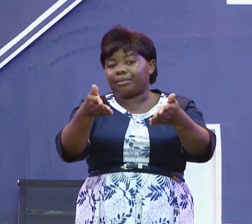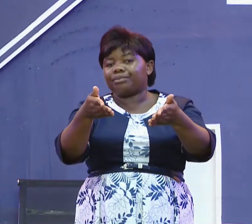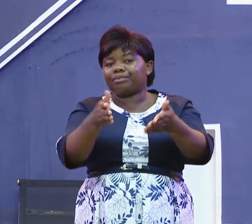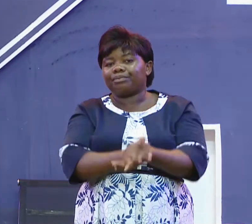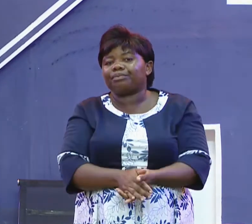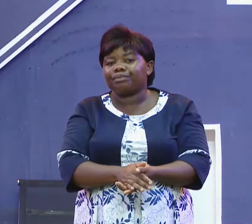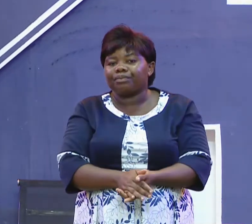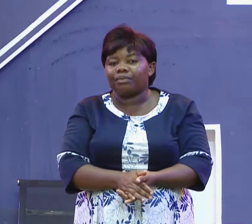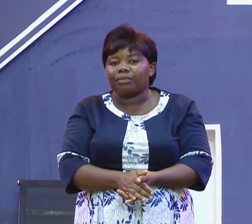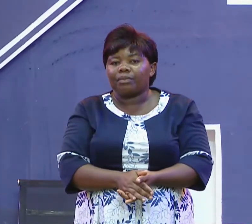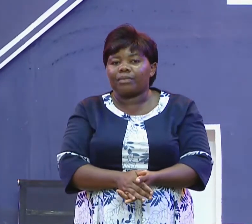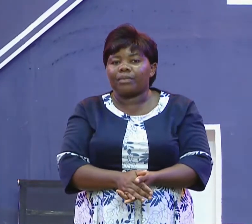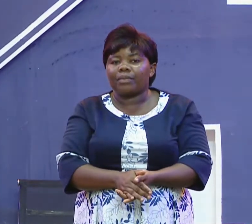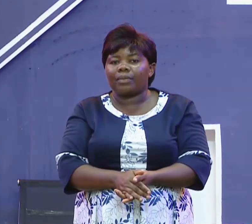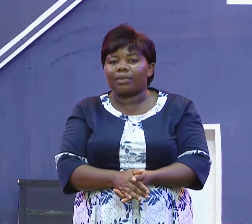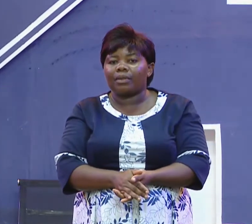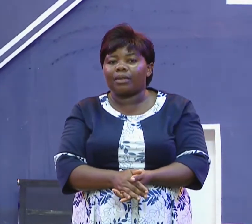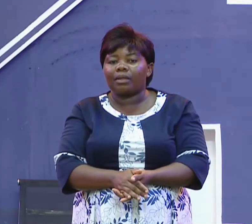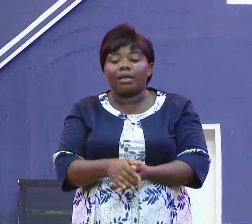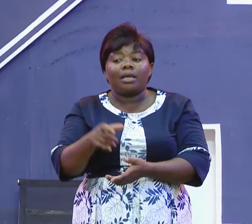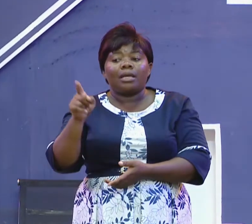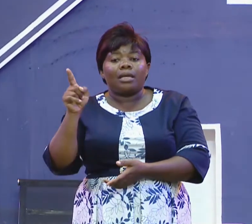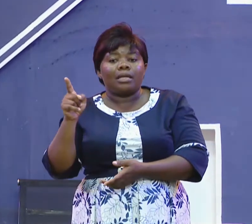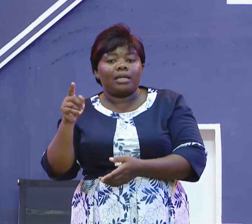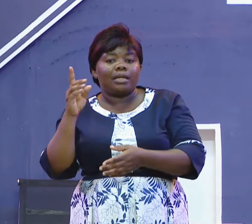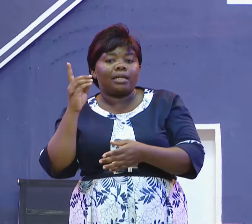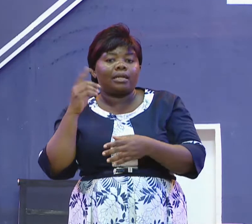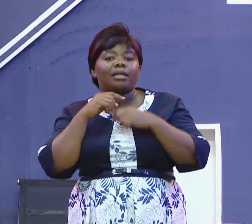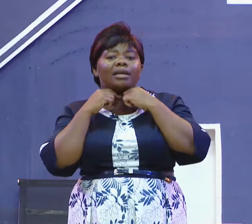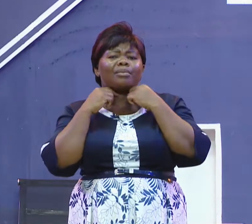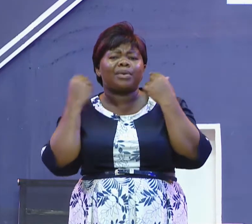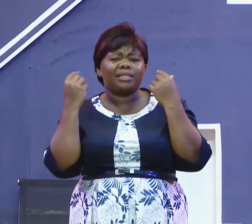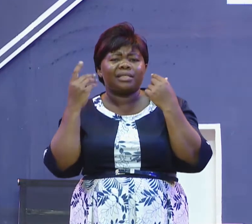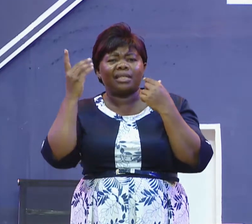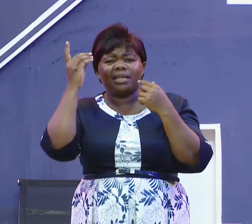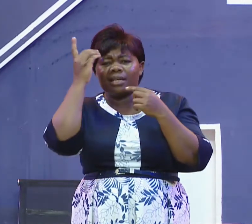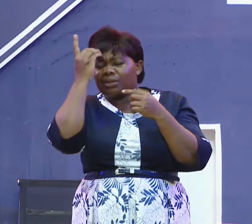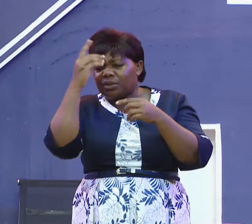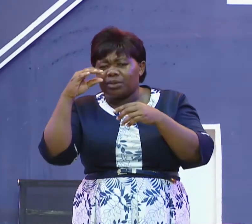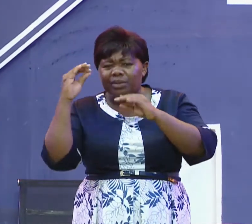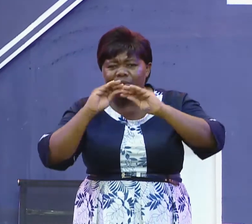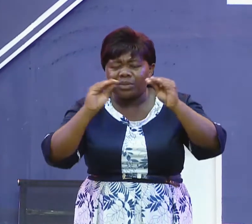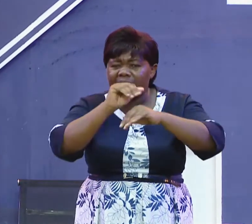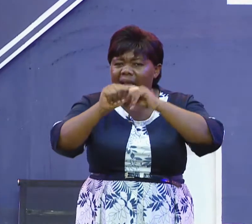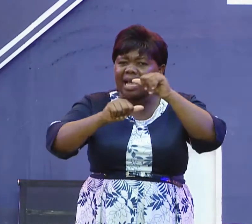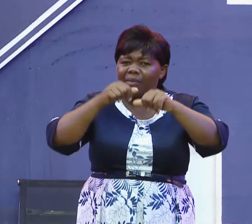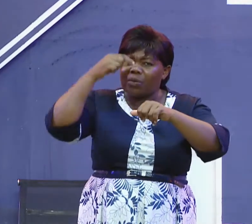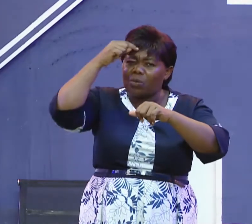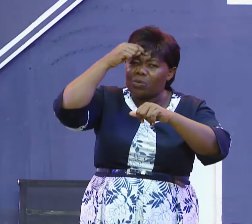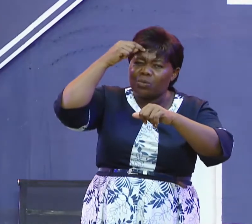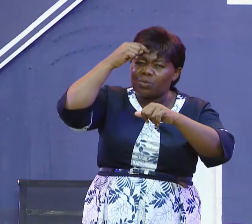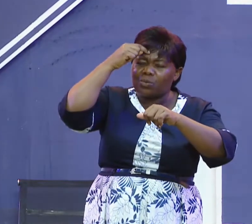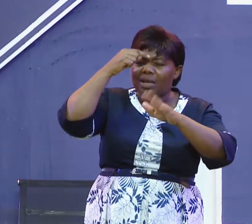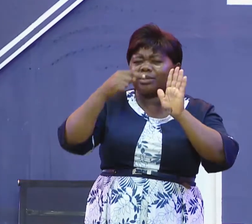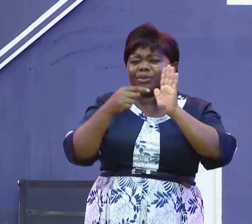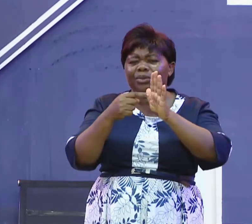it. Oyatusomeseza obwongo yatulazenga byonna bitandikira eyo mu imaginations.